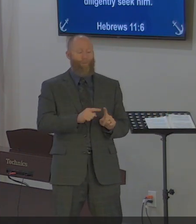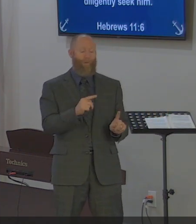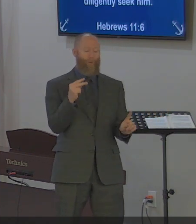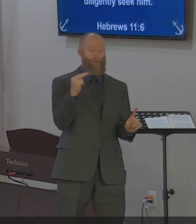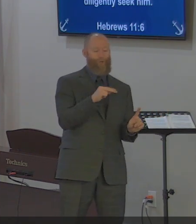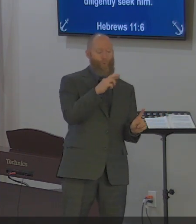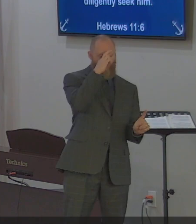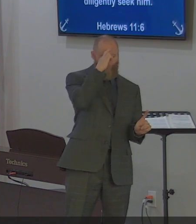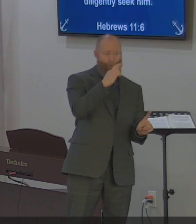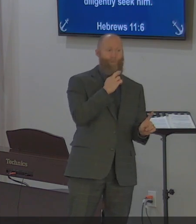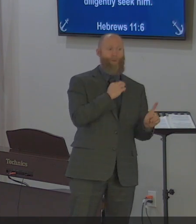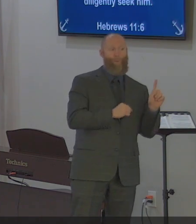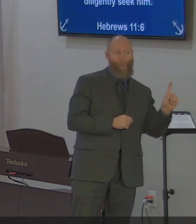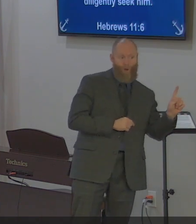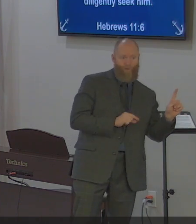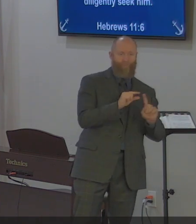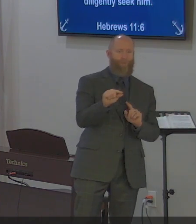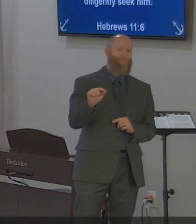17.